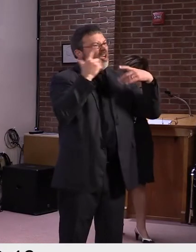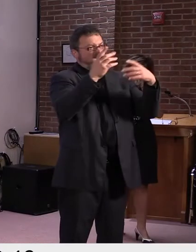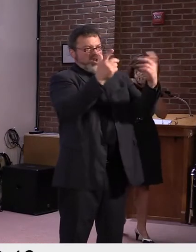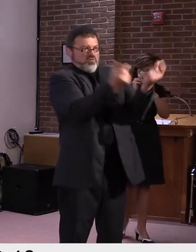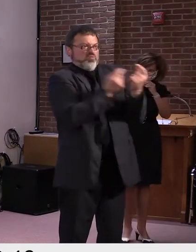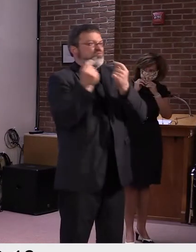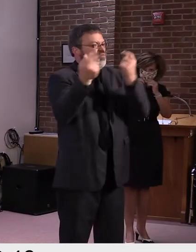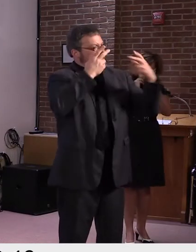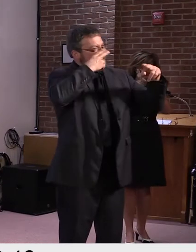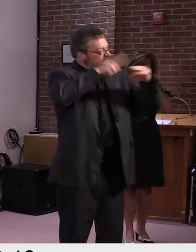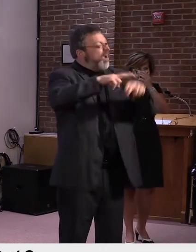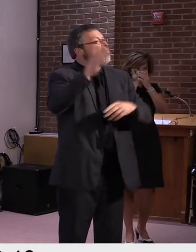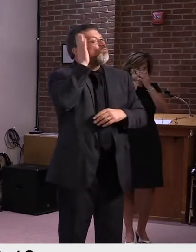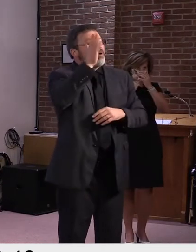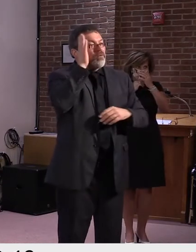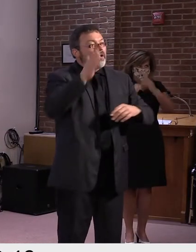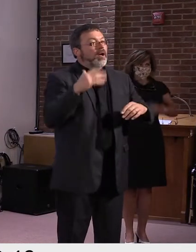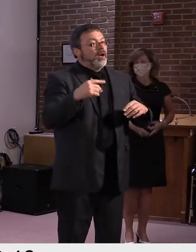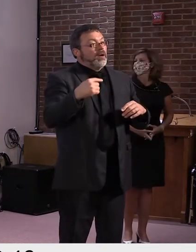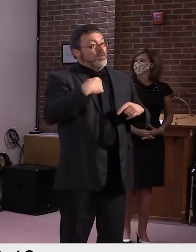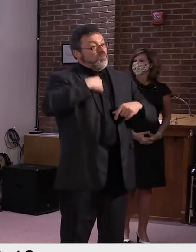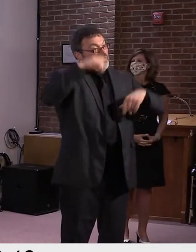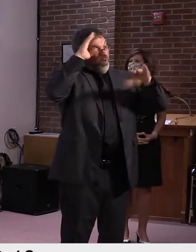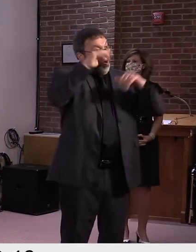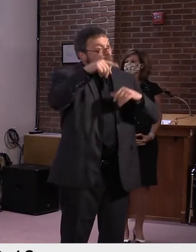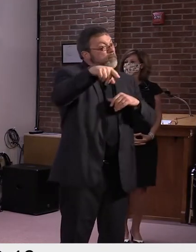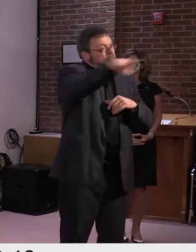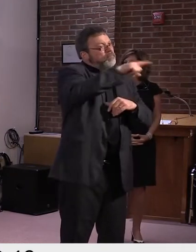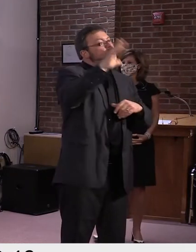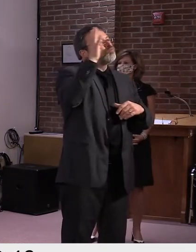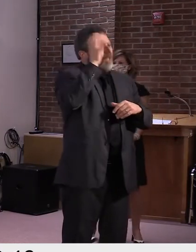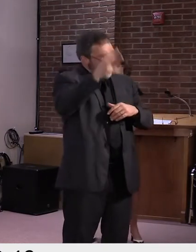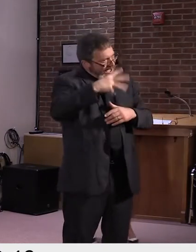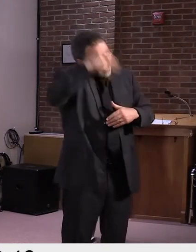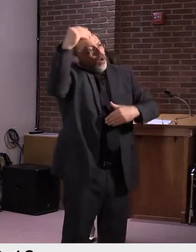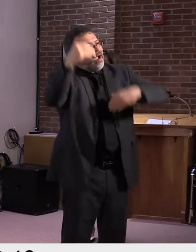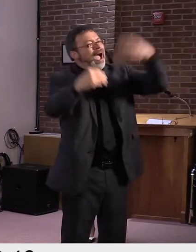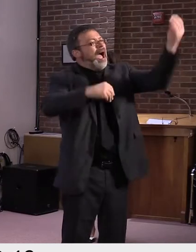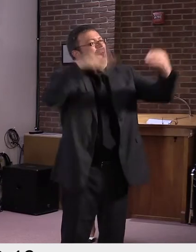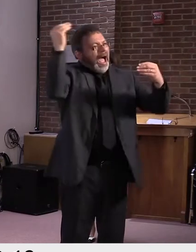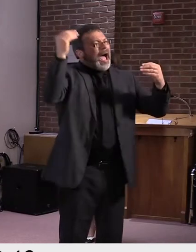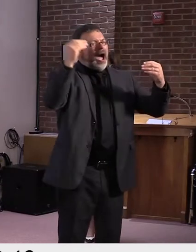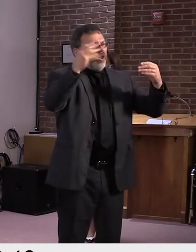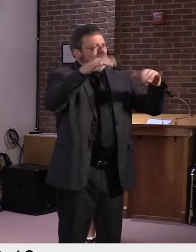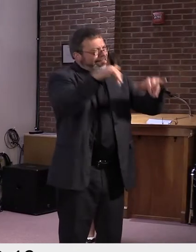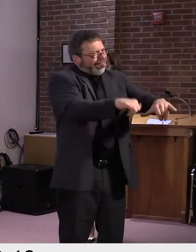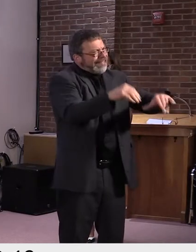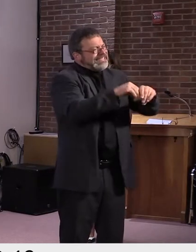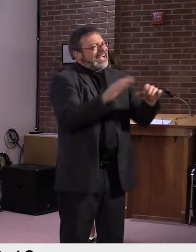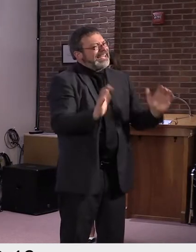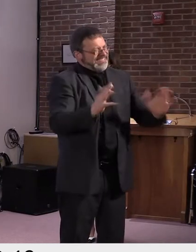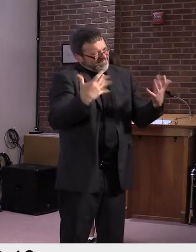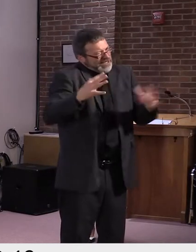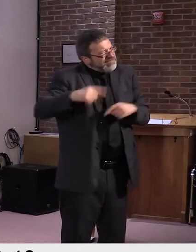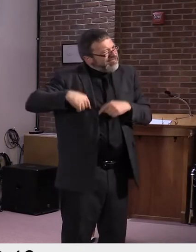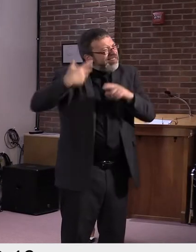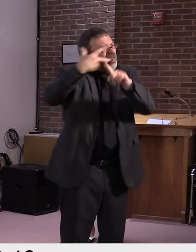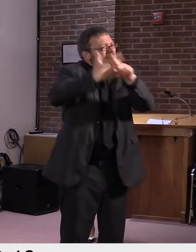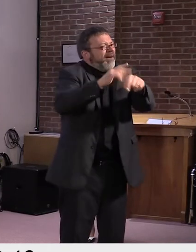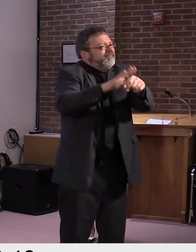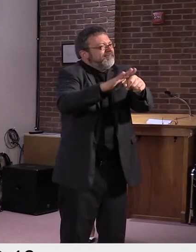preferred over inside with the COVID conditions still in existence here in Vermont. So with that,